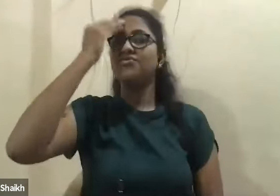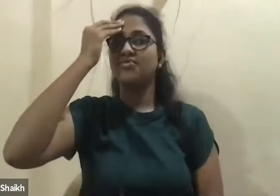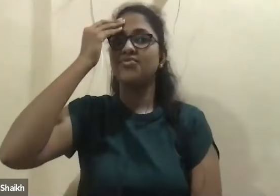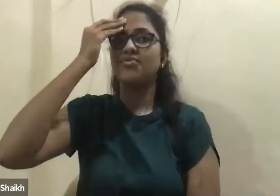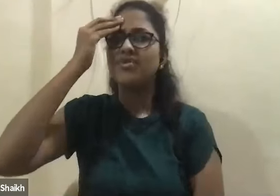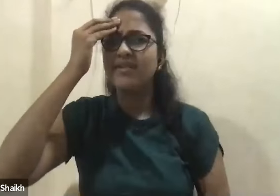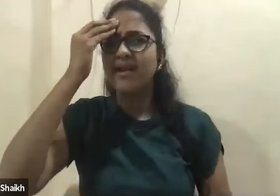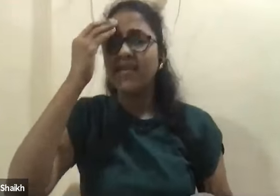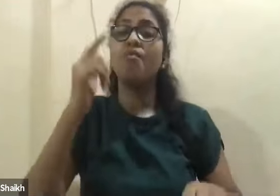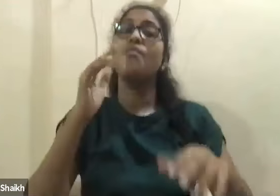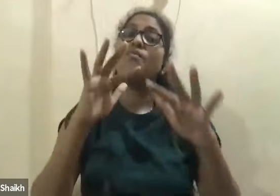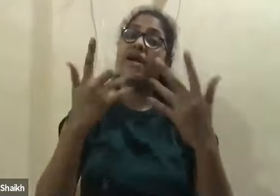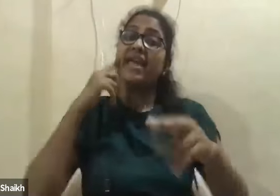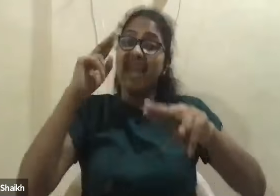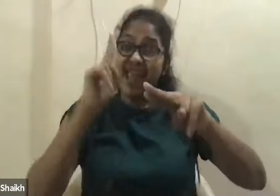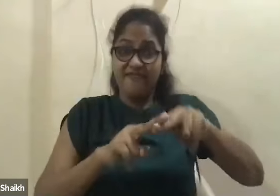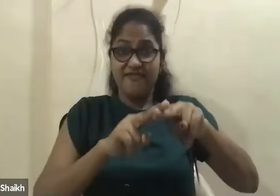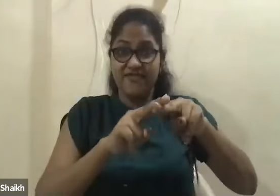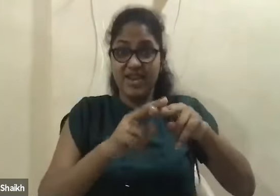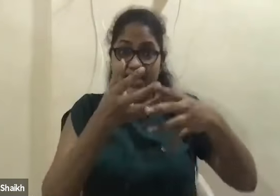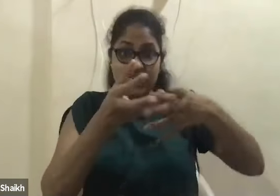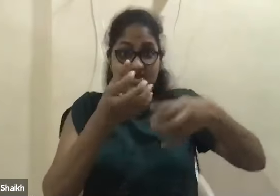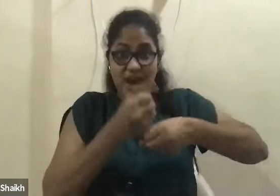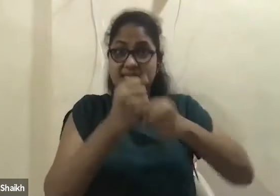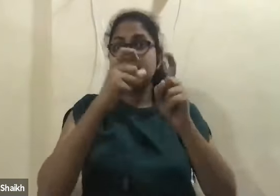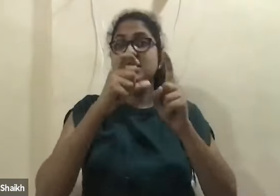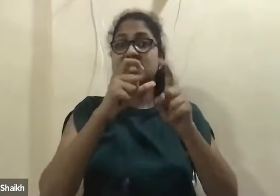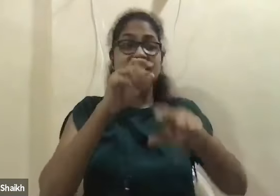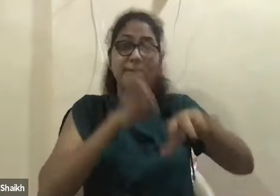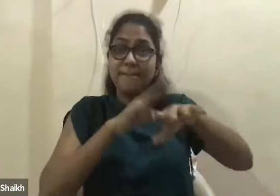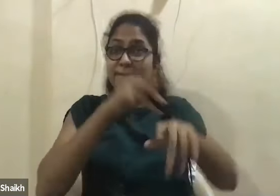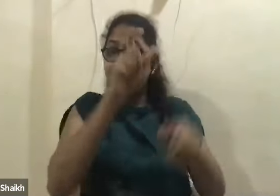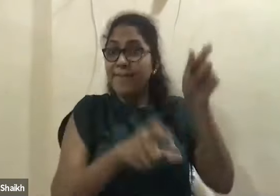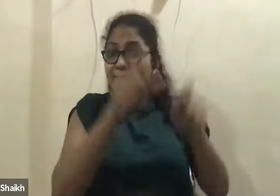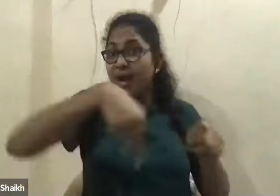the trustees die? What if all the trustees are no more? Then